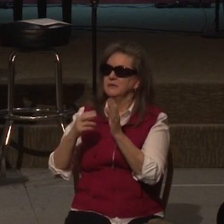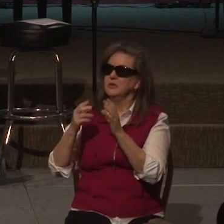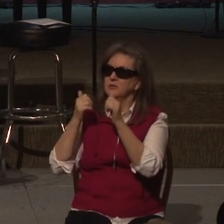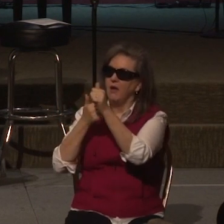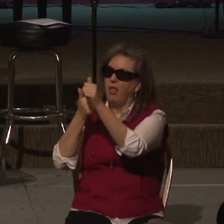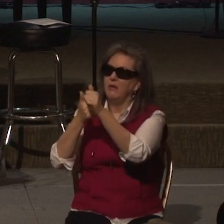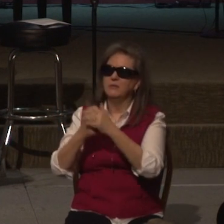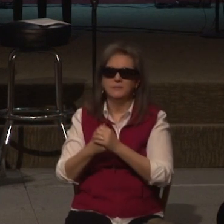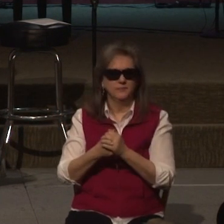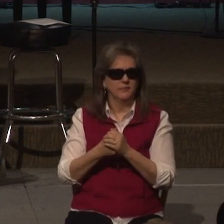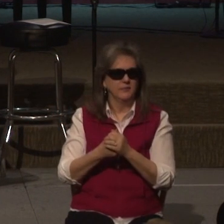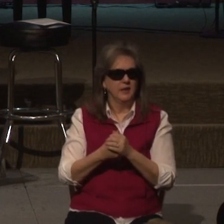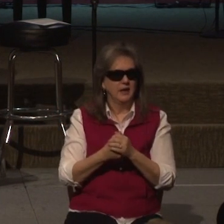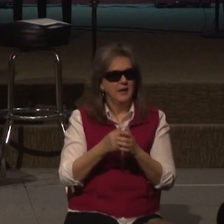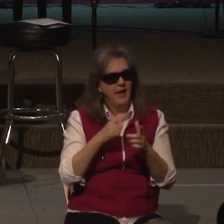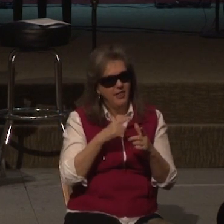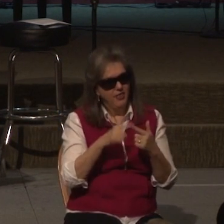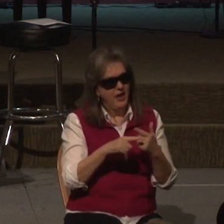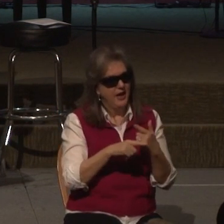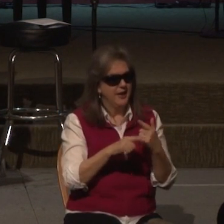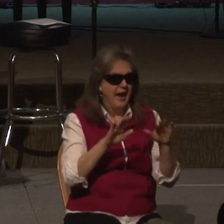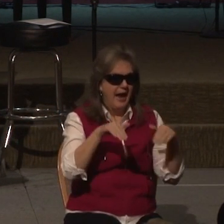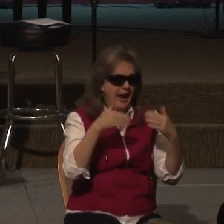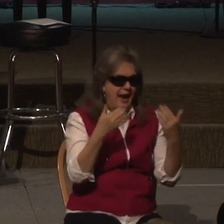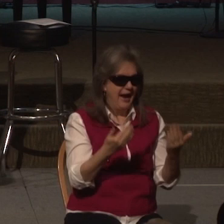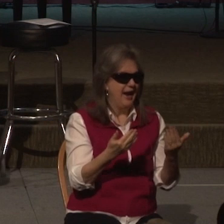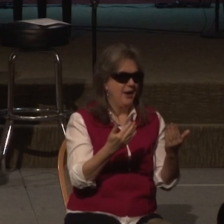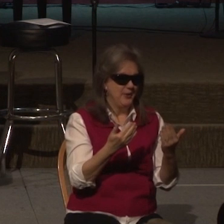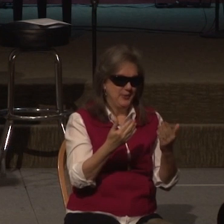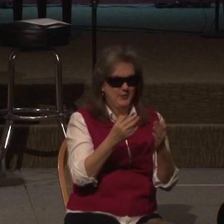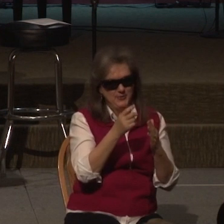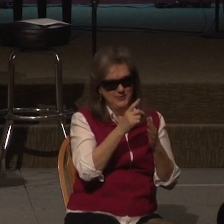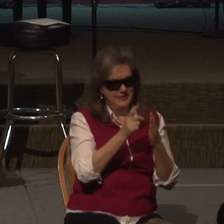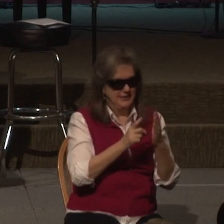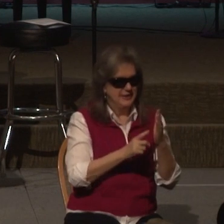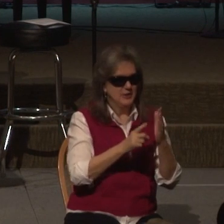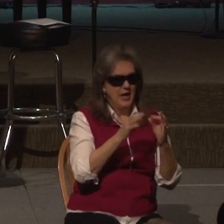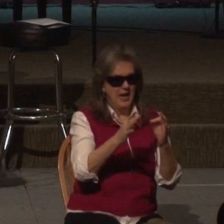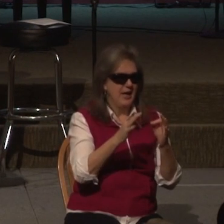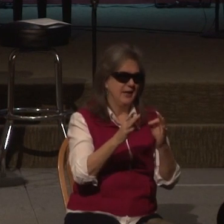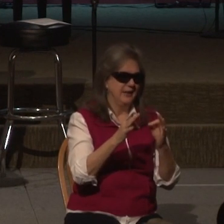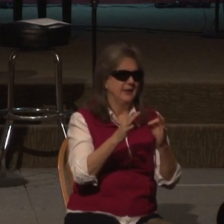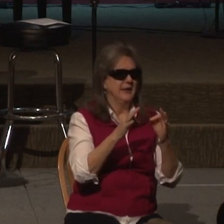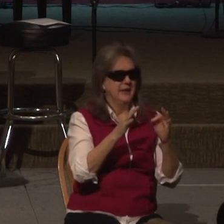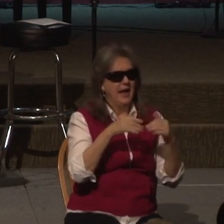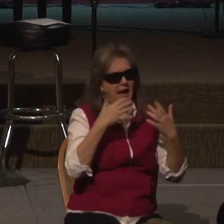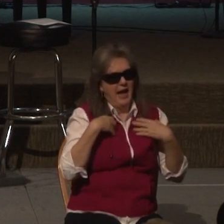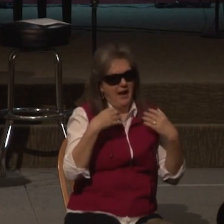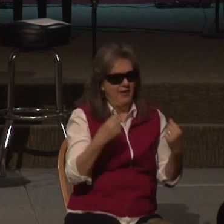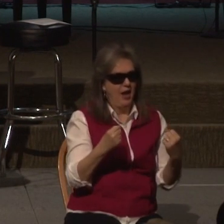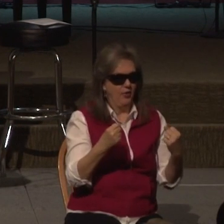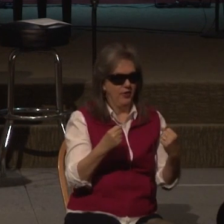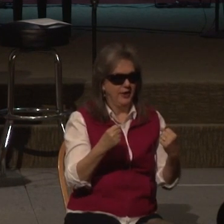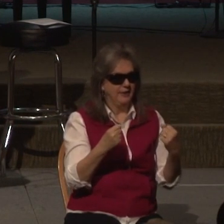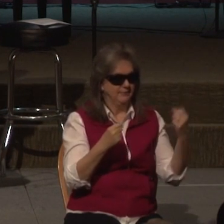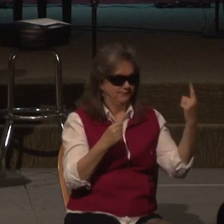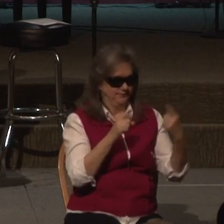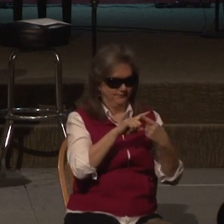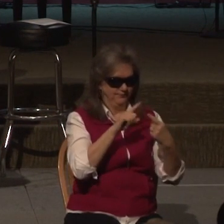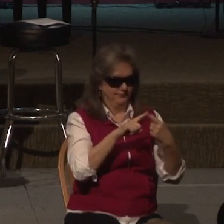at that part of the recipe of healthy disciple making involves three aspects. There's